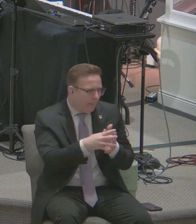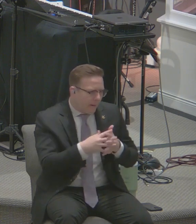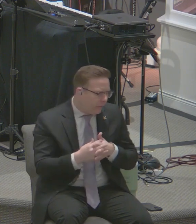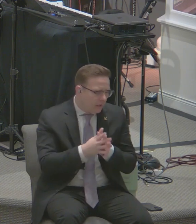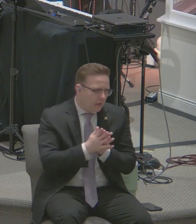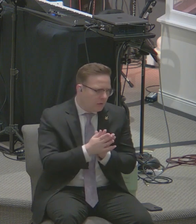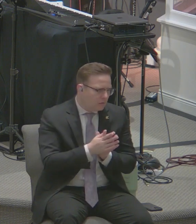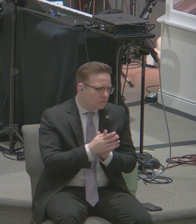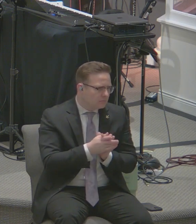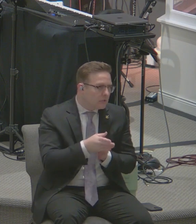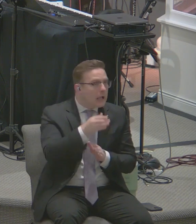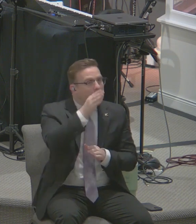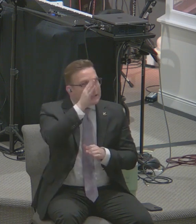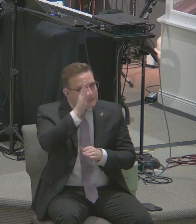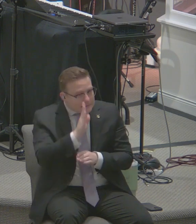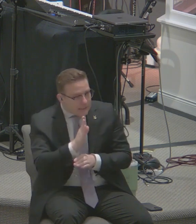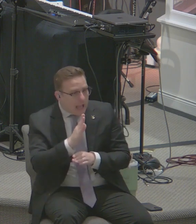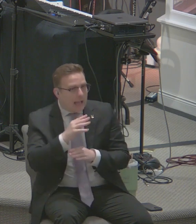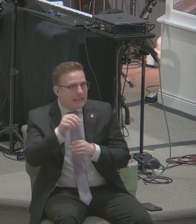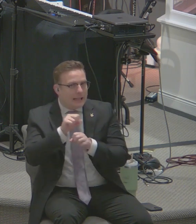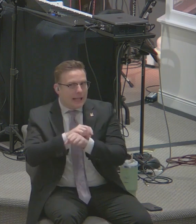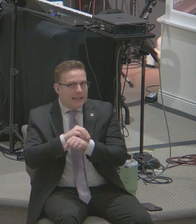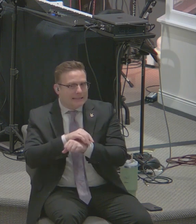He takes his own counsel.